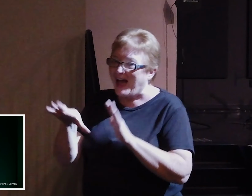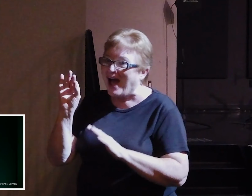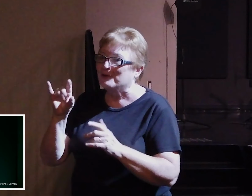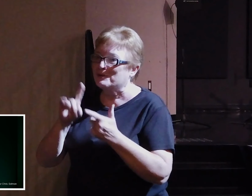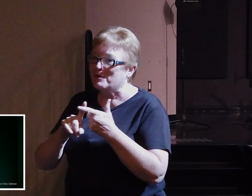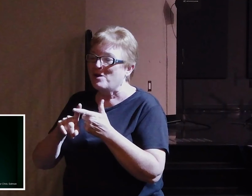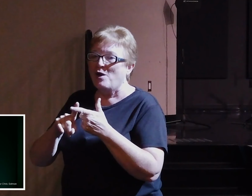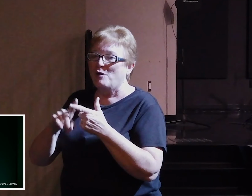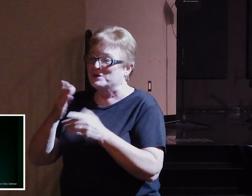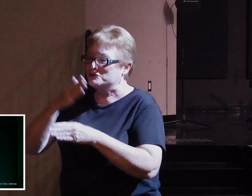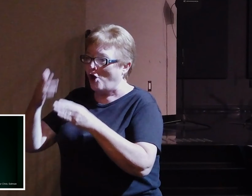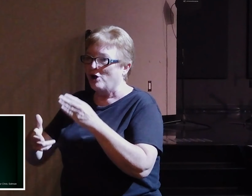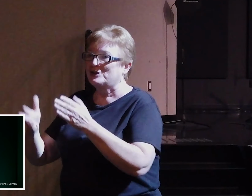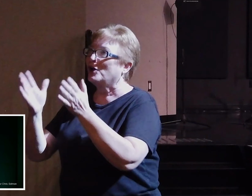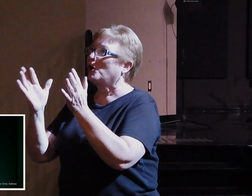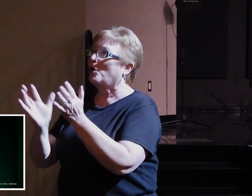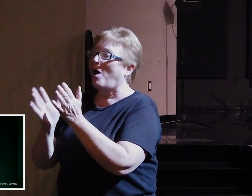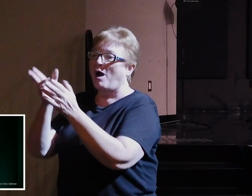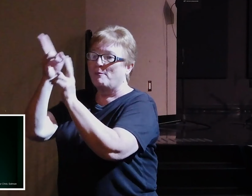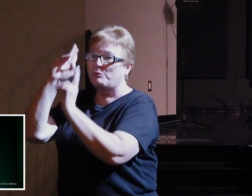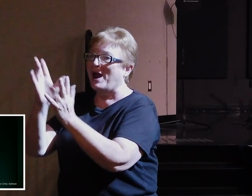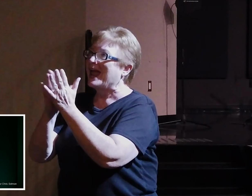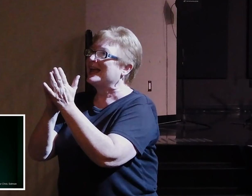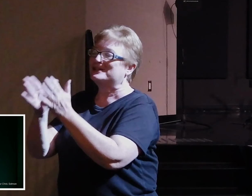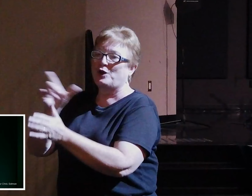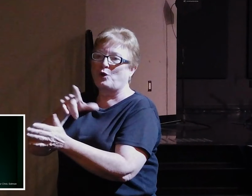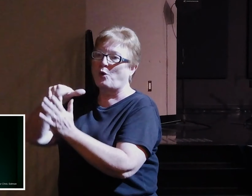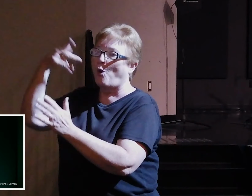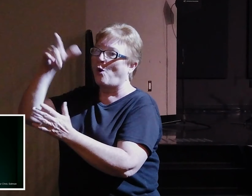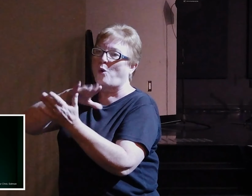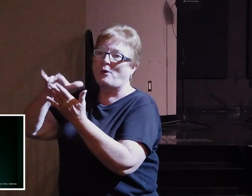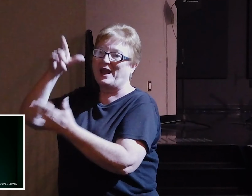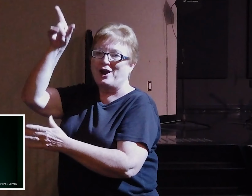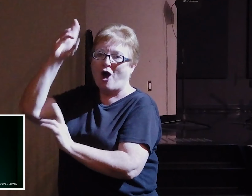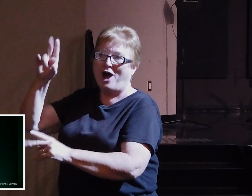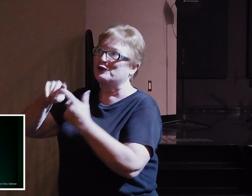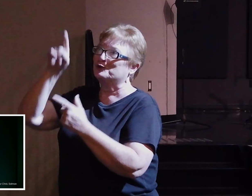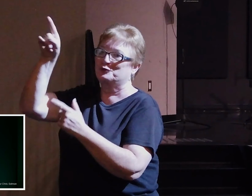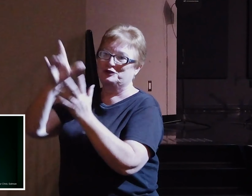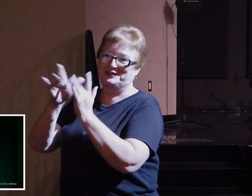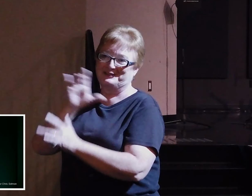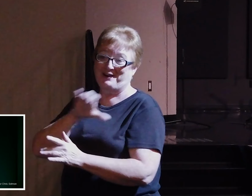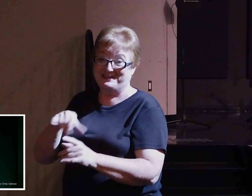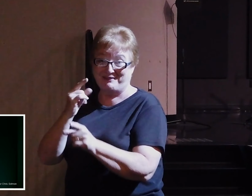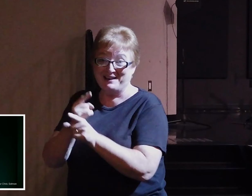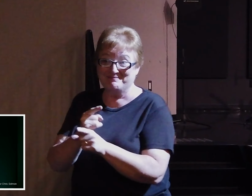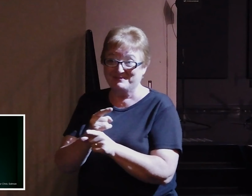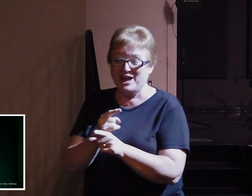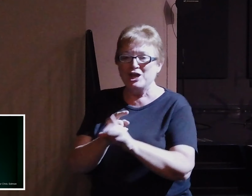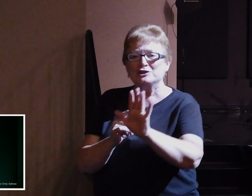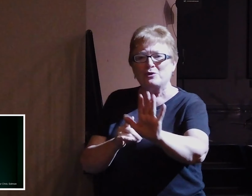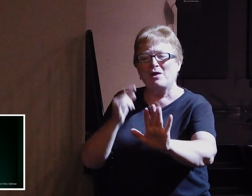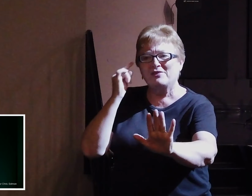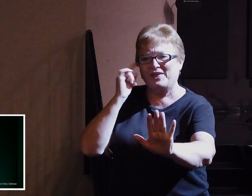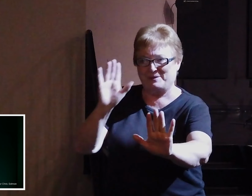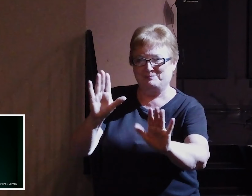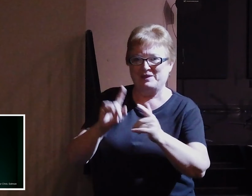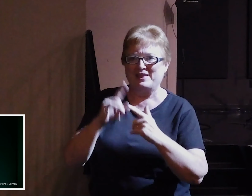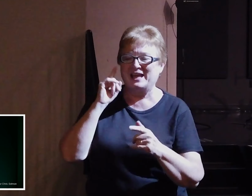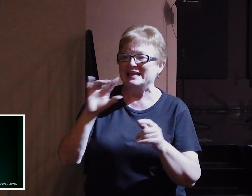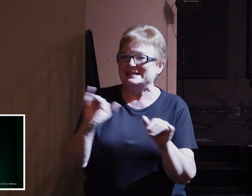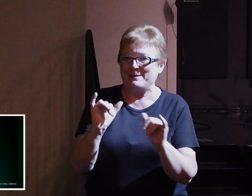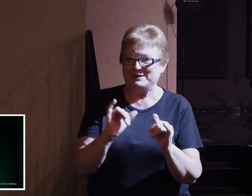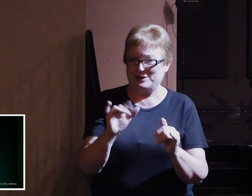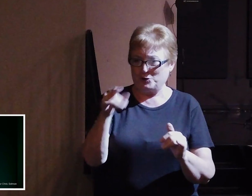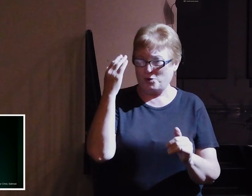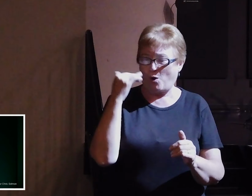praise and glory and honor at the revelation of Jesus Christ. So think of it this way. Just like fire